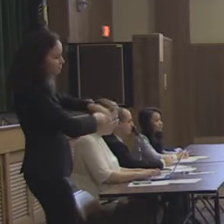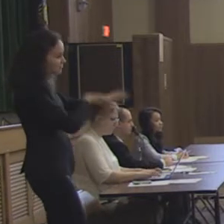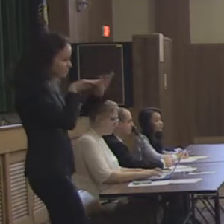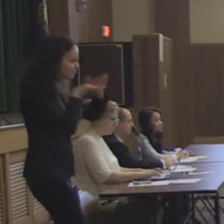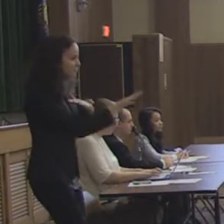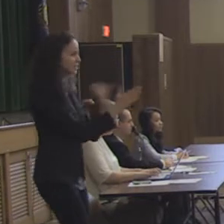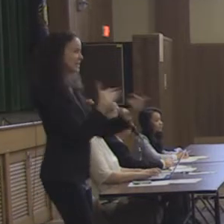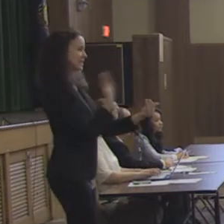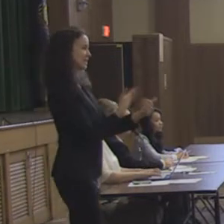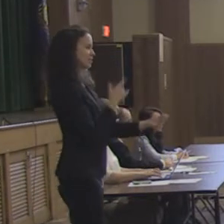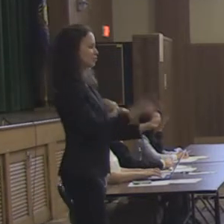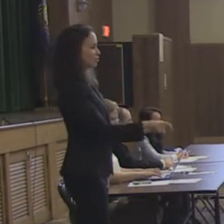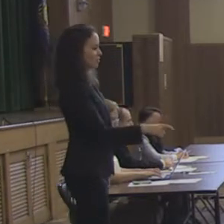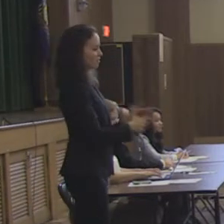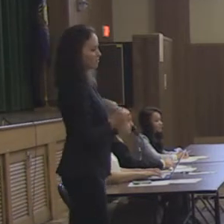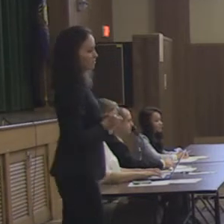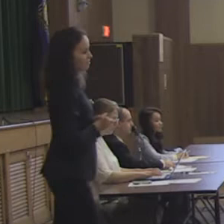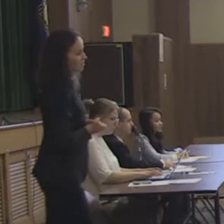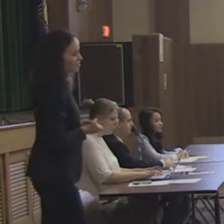Mm-hmm.